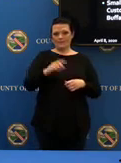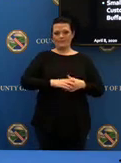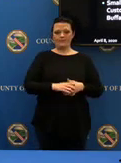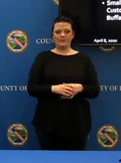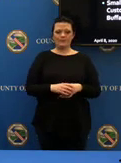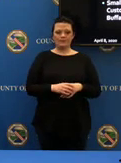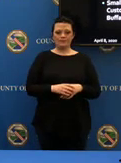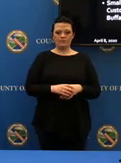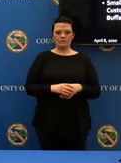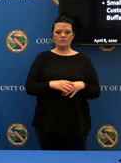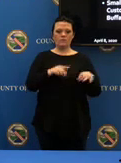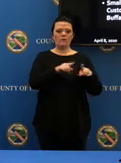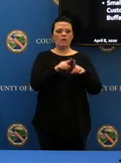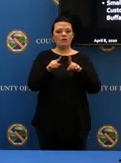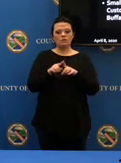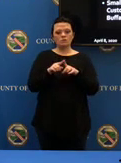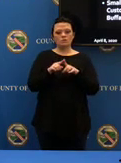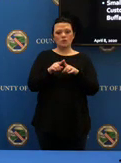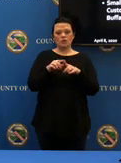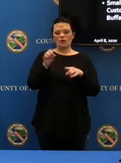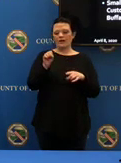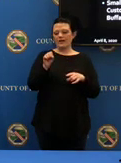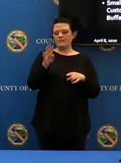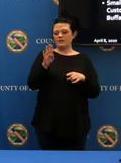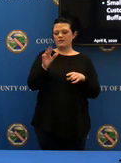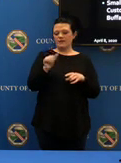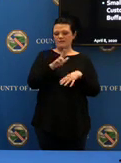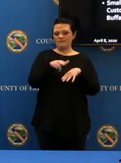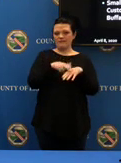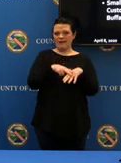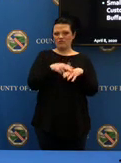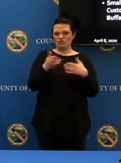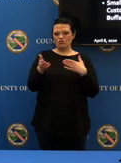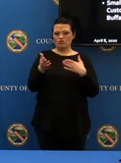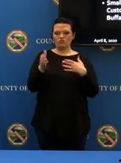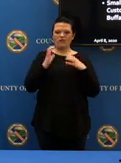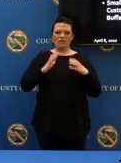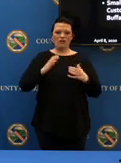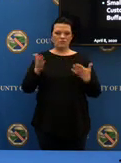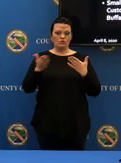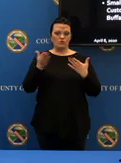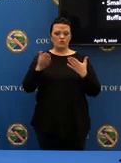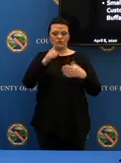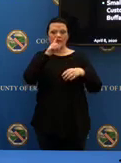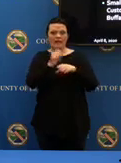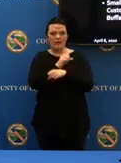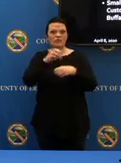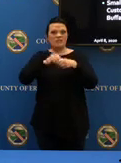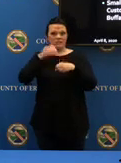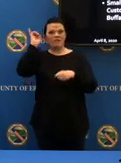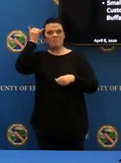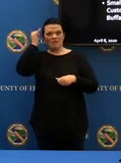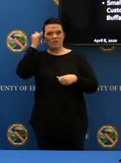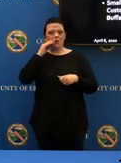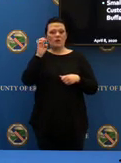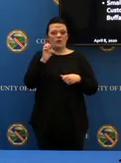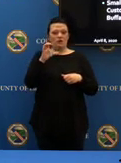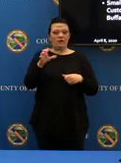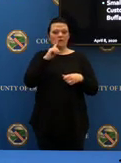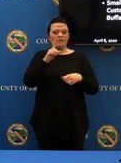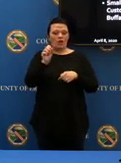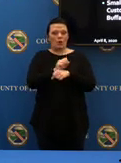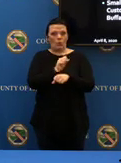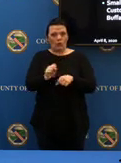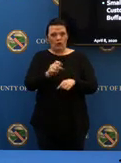716-551-4301. There's also a SBA National Customer Service Call Center, which is actually located in Buffalo. So there's Buffalonians and Erie County residents who are